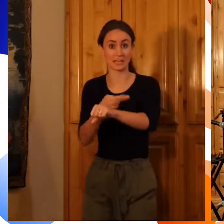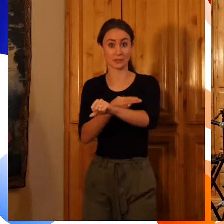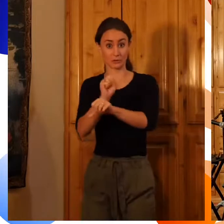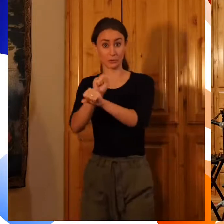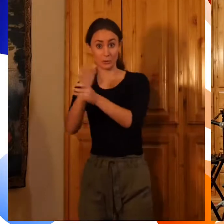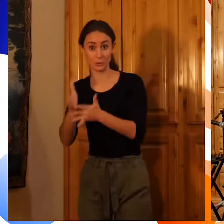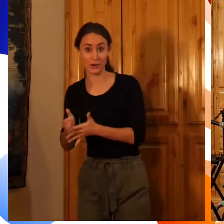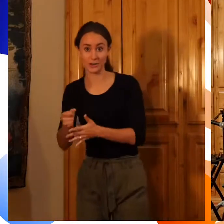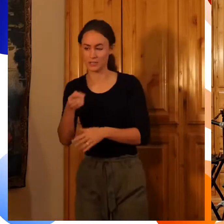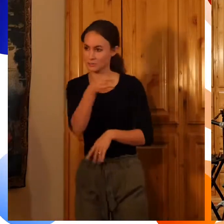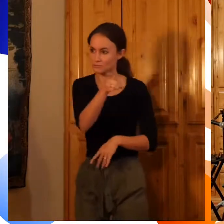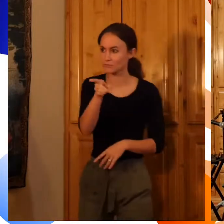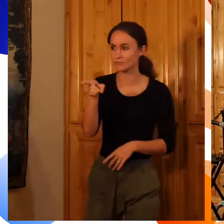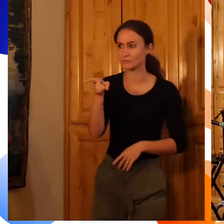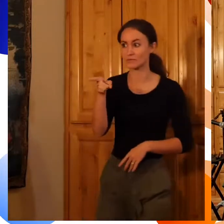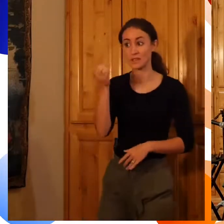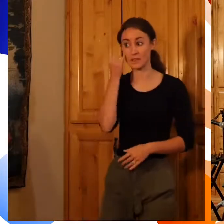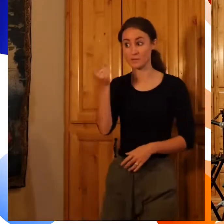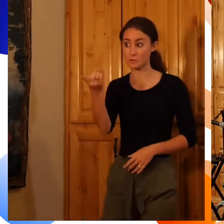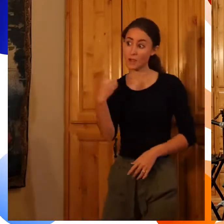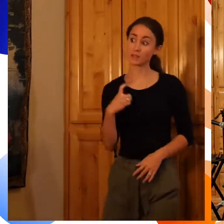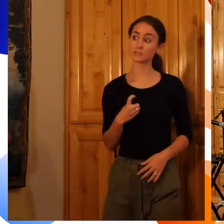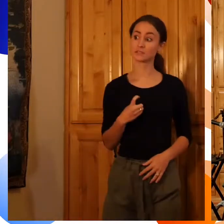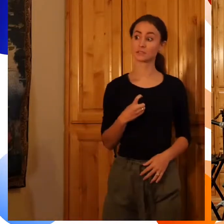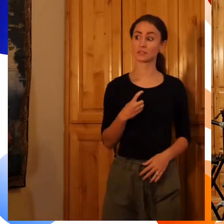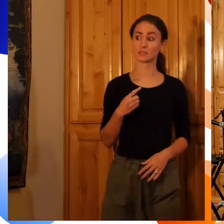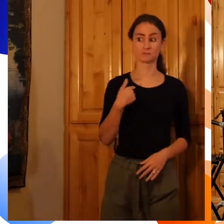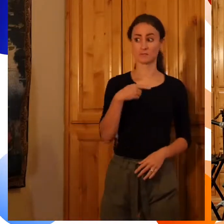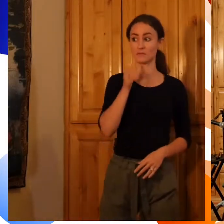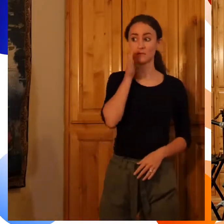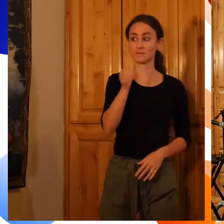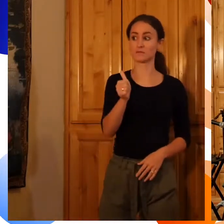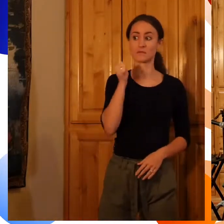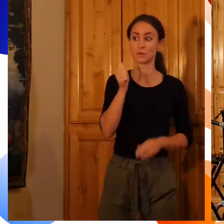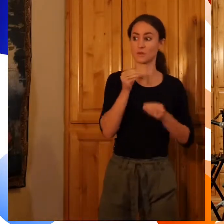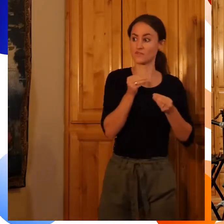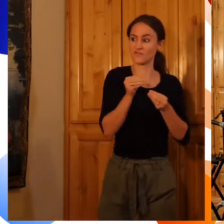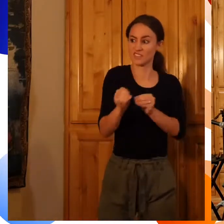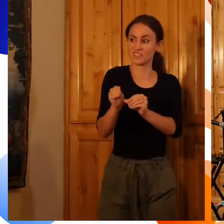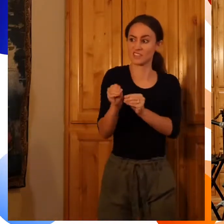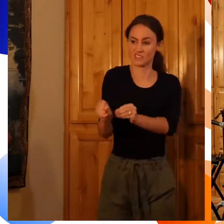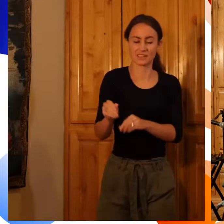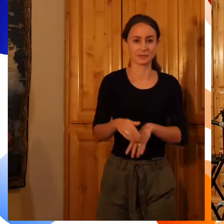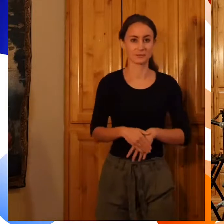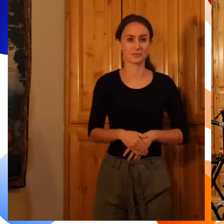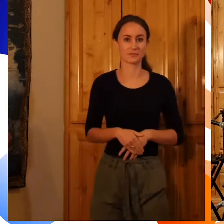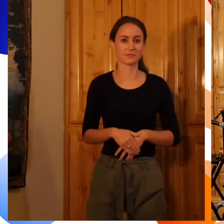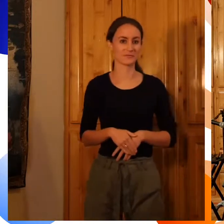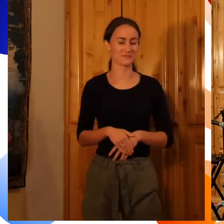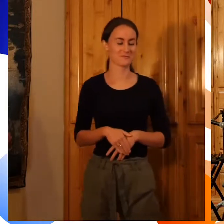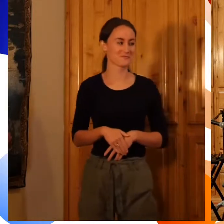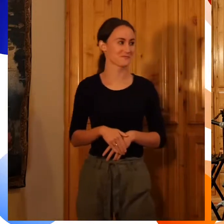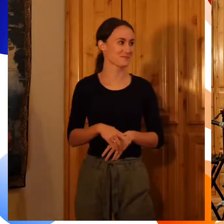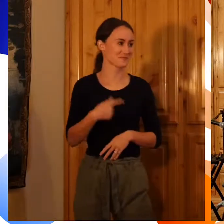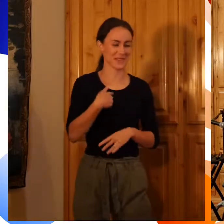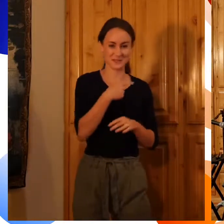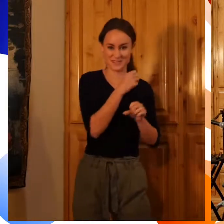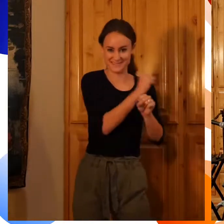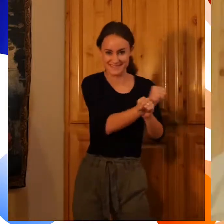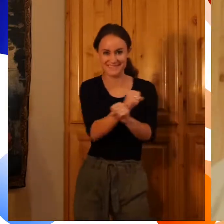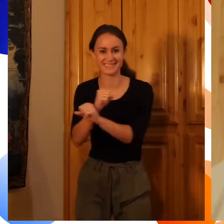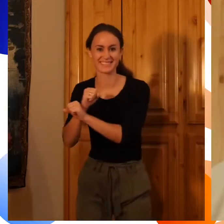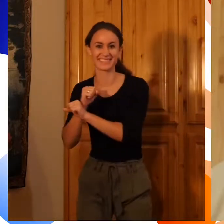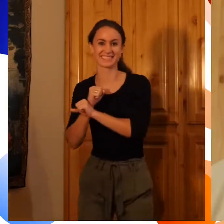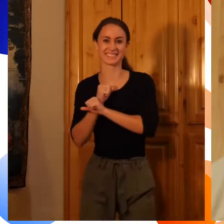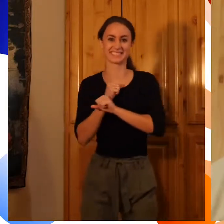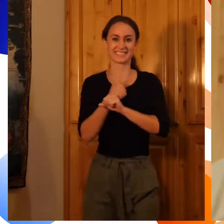asked no fee, save a scattered sheaf from the peasant's garnered hoard, or a cream bowl kissed by